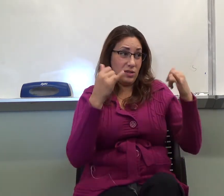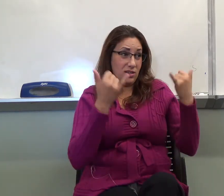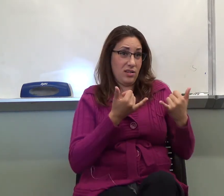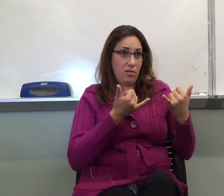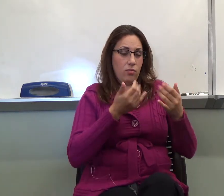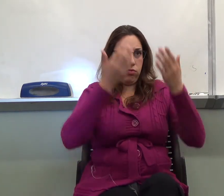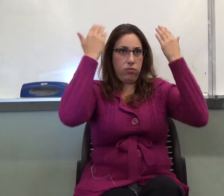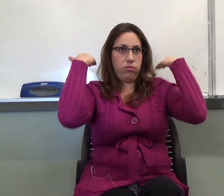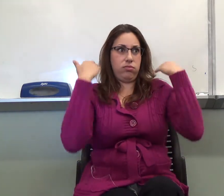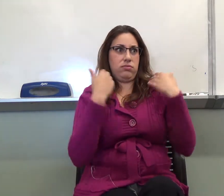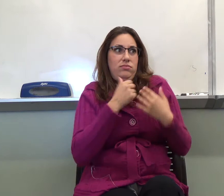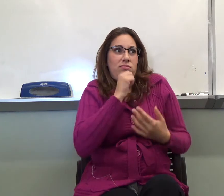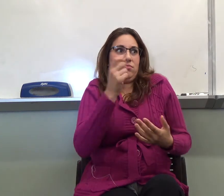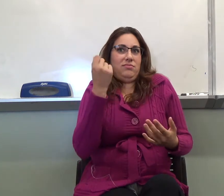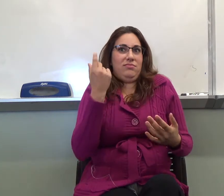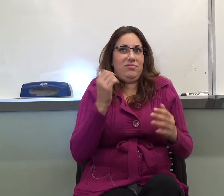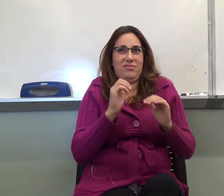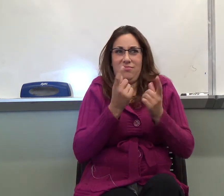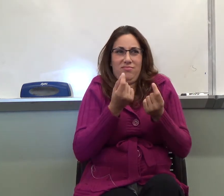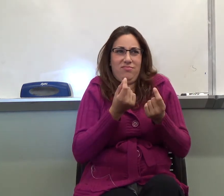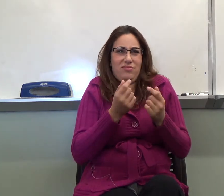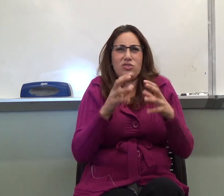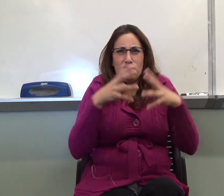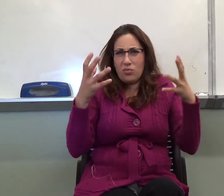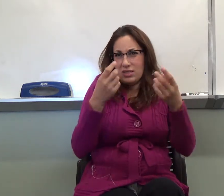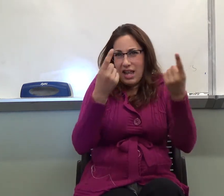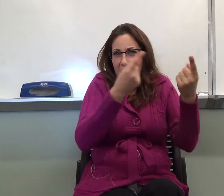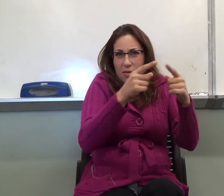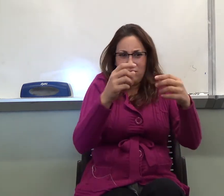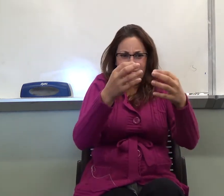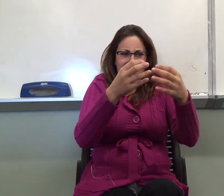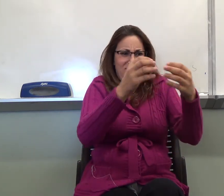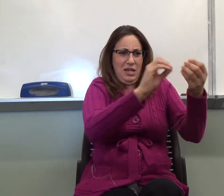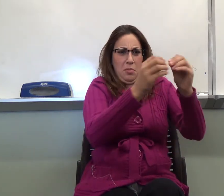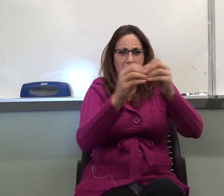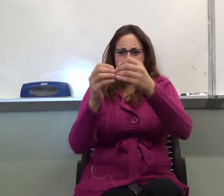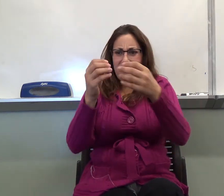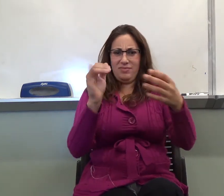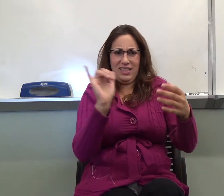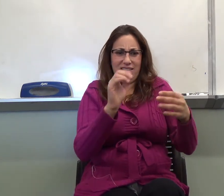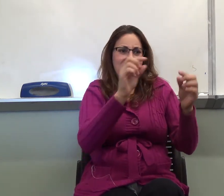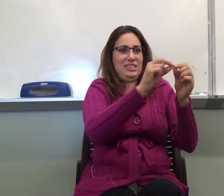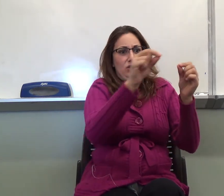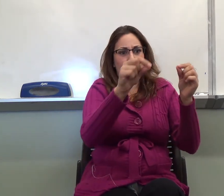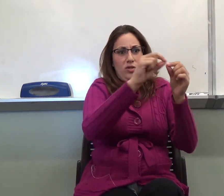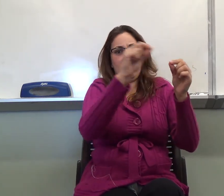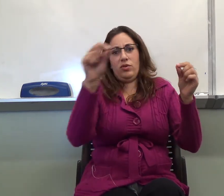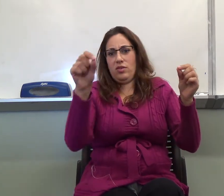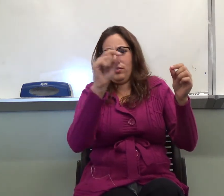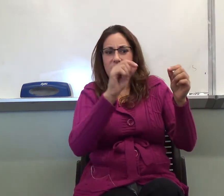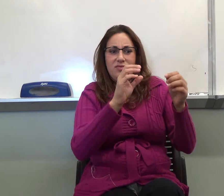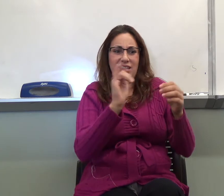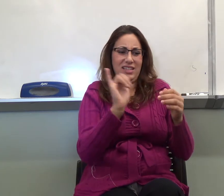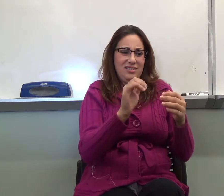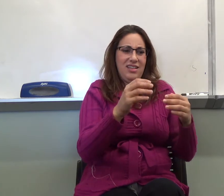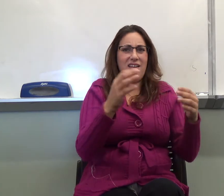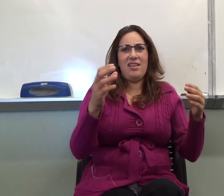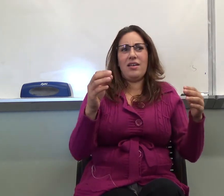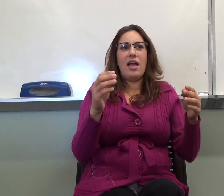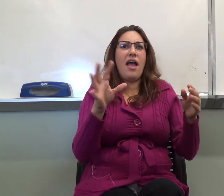what y makes it true. Too much going on. Distributive laws, collecting like terms, you know, all that stuff has to be done before you even get